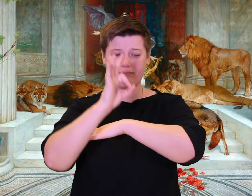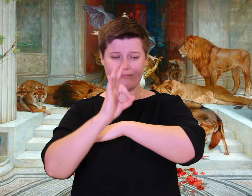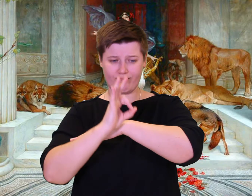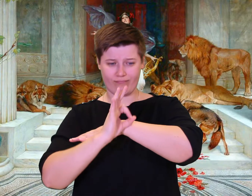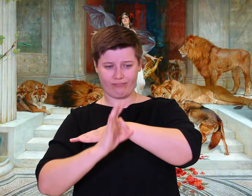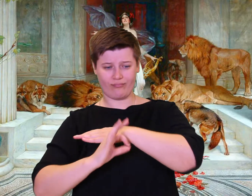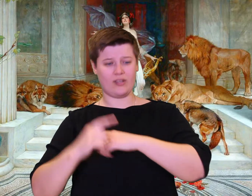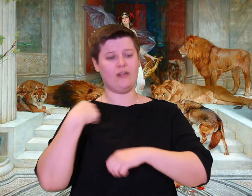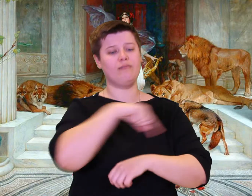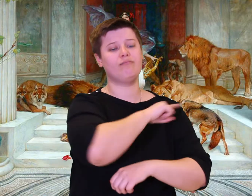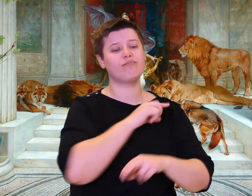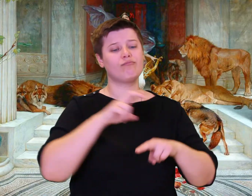wine.